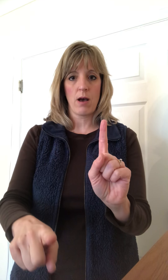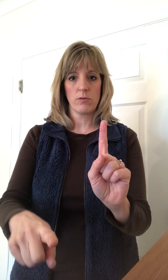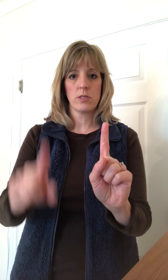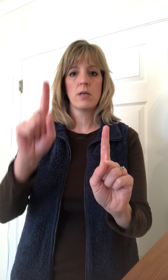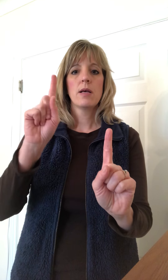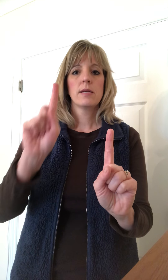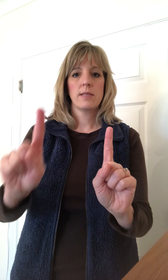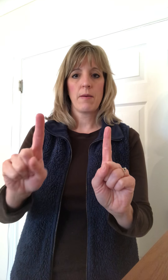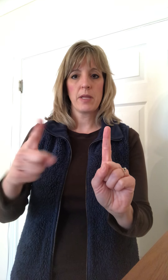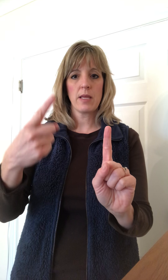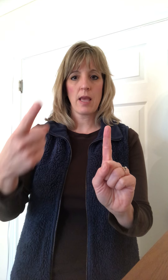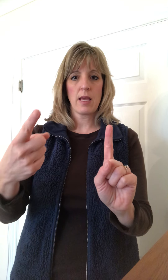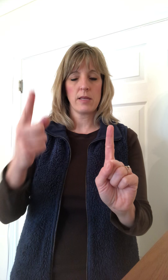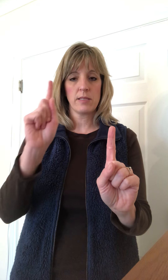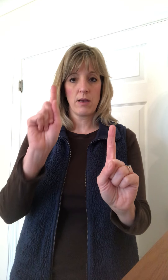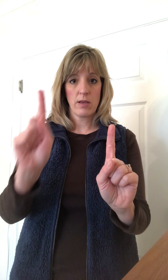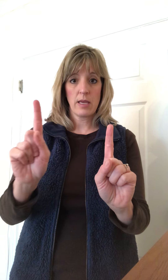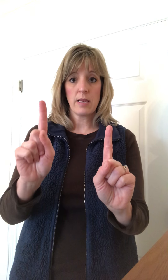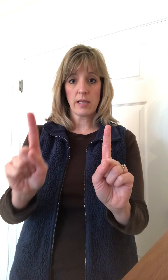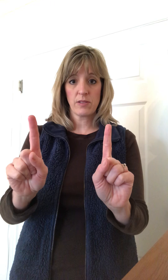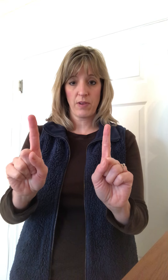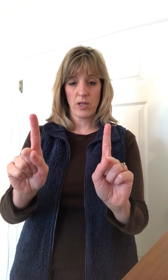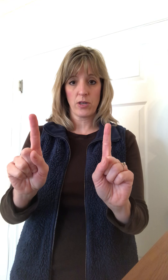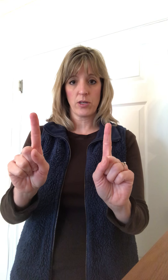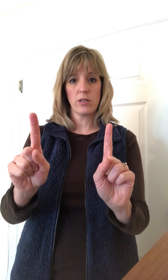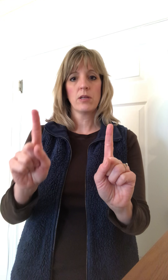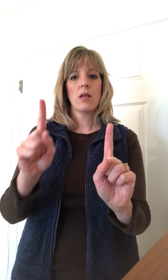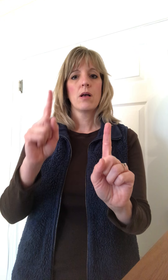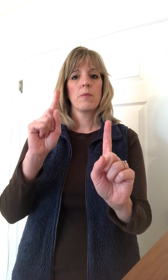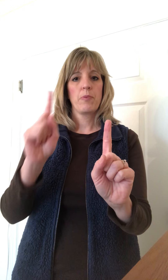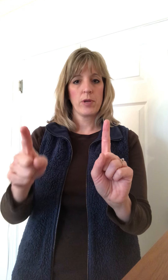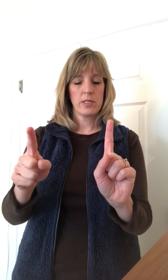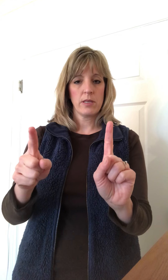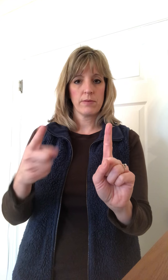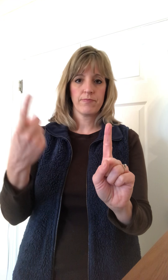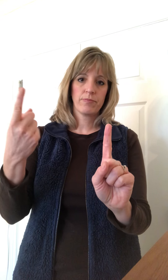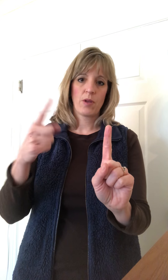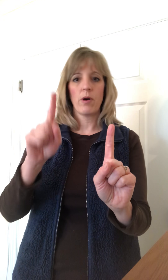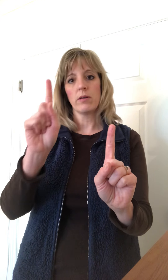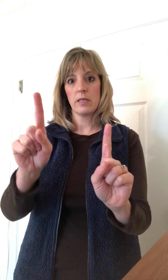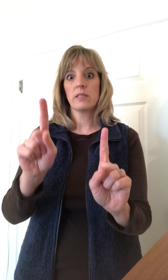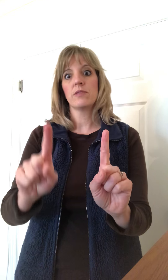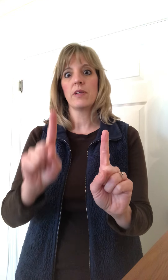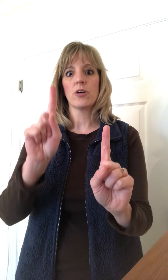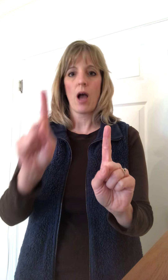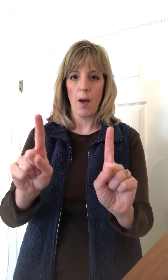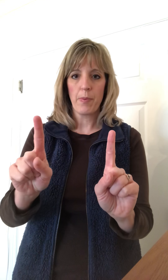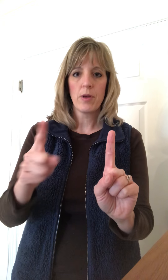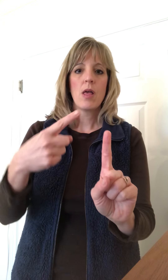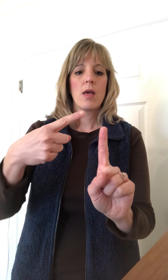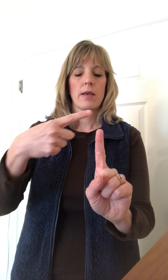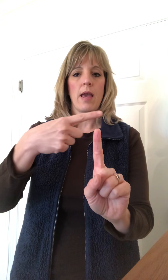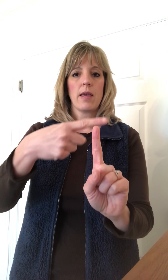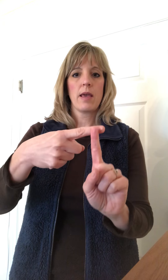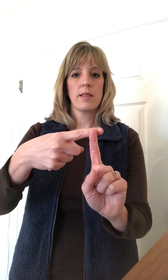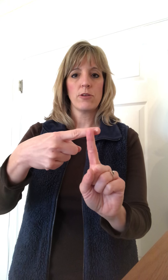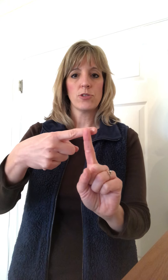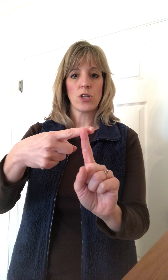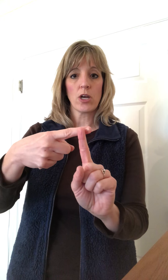out, dominant hand, index finger pointing, well, index finger up, okay, and then you start